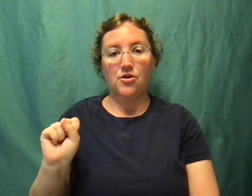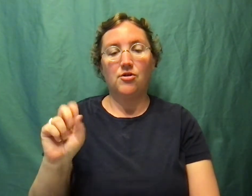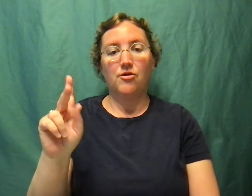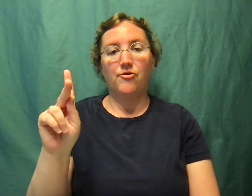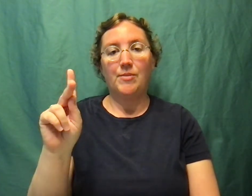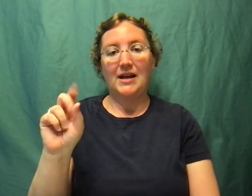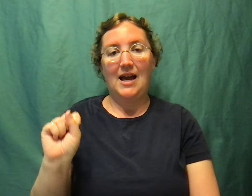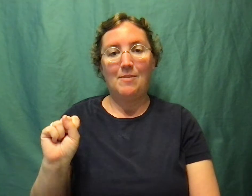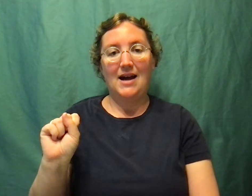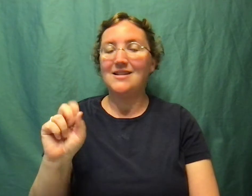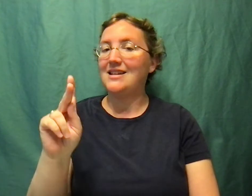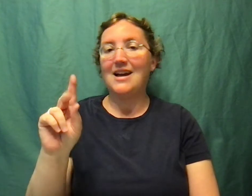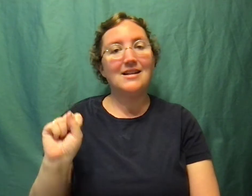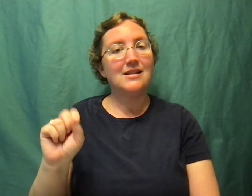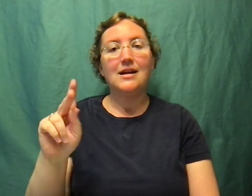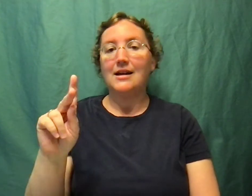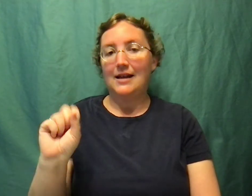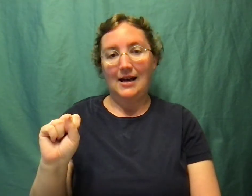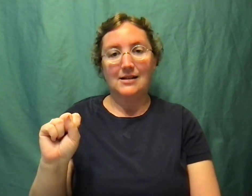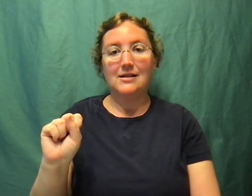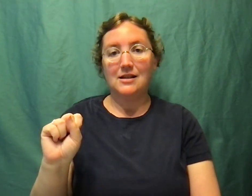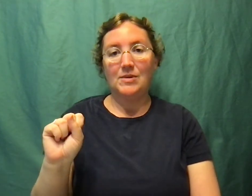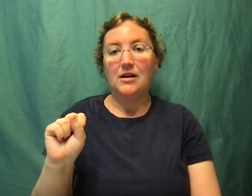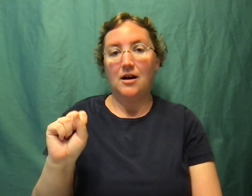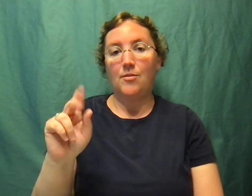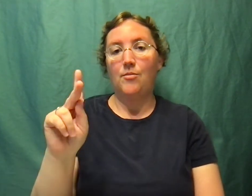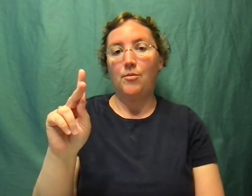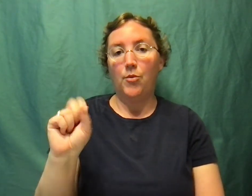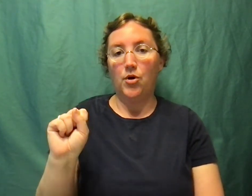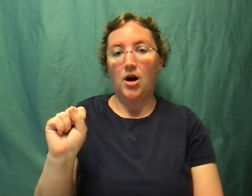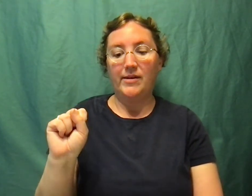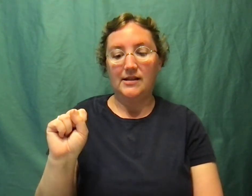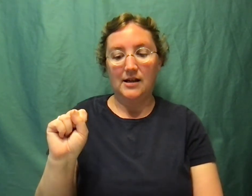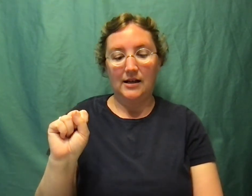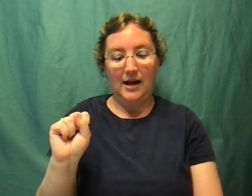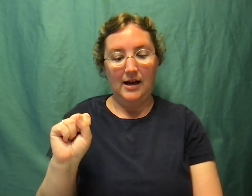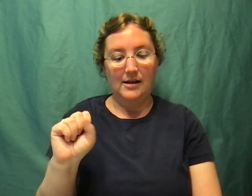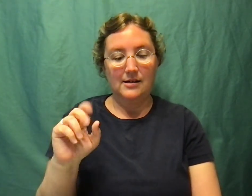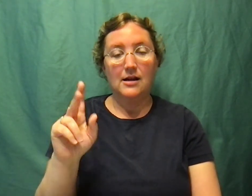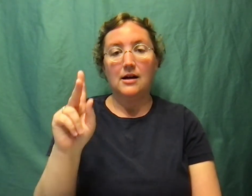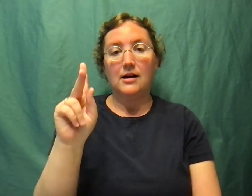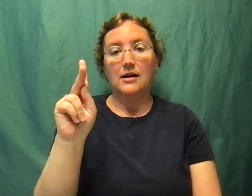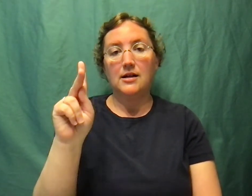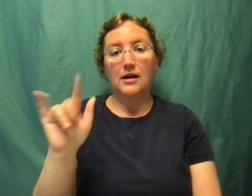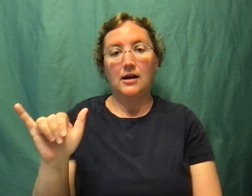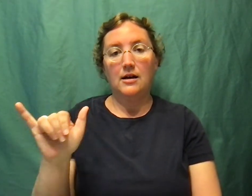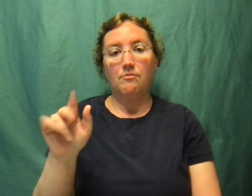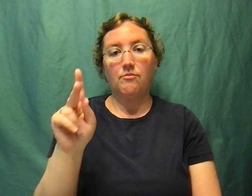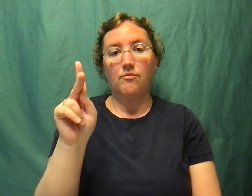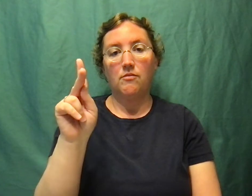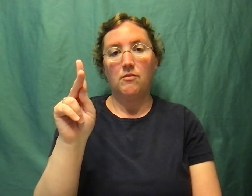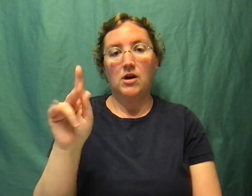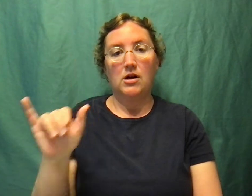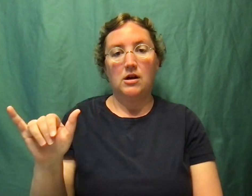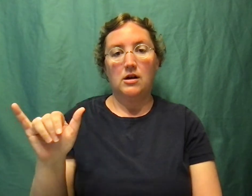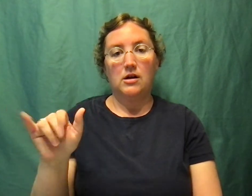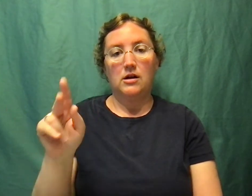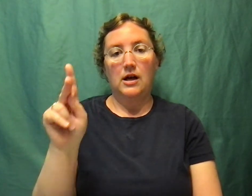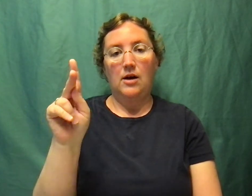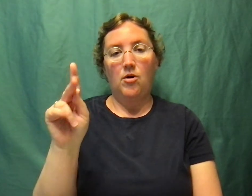curl from the K back to the S, Kansas has become more commonly signed KS. Kentucky, KY, and